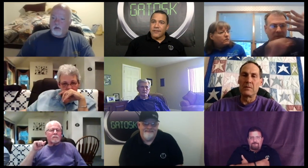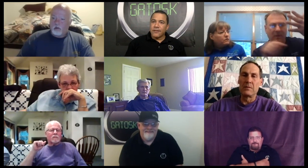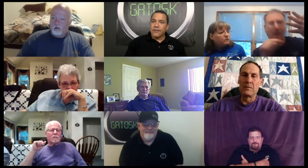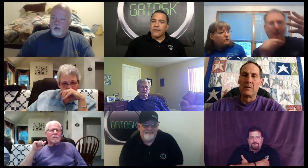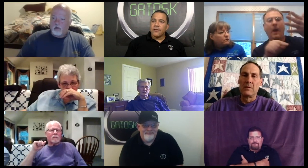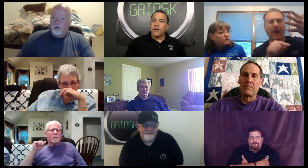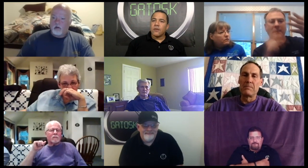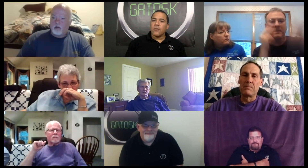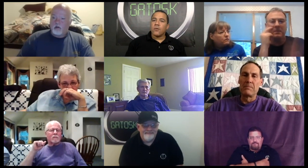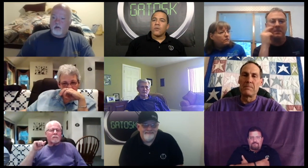Maybe you could put some sort of